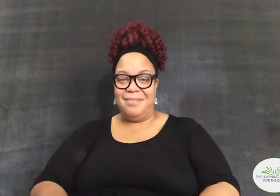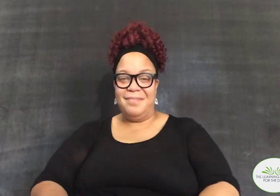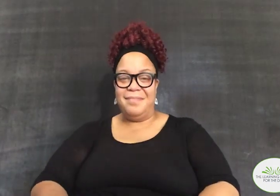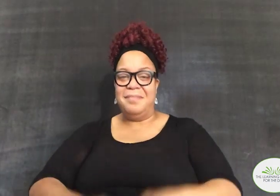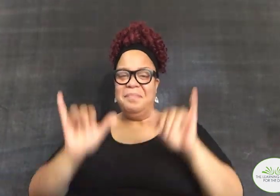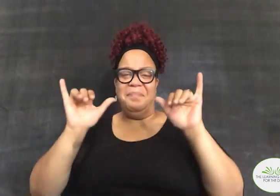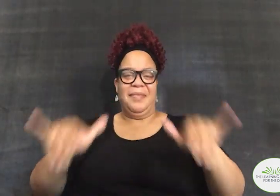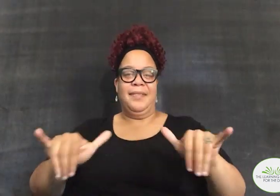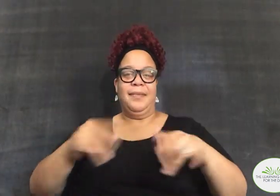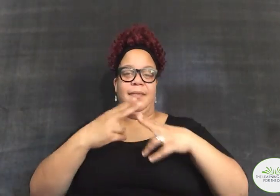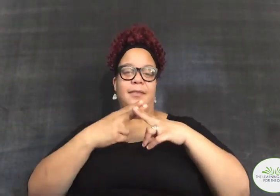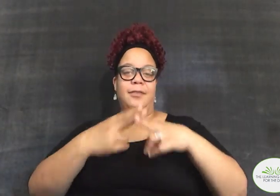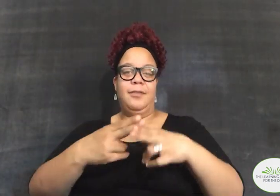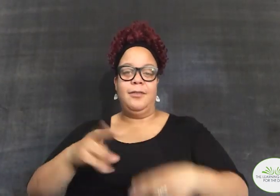unintentional.